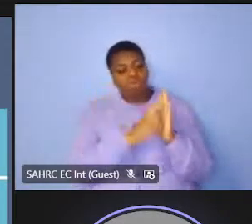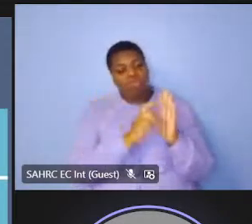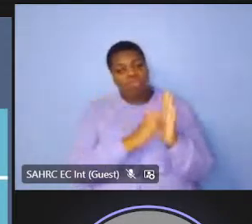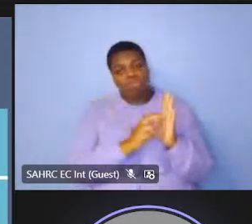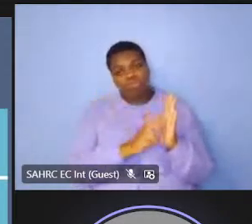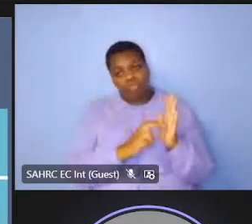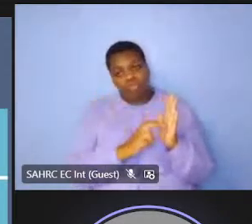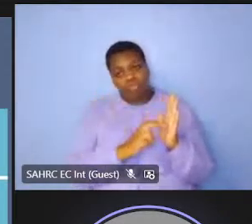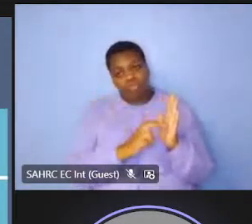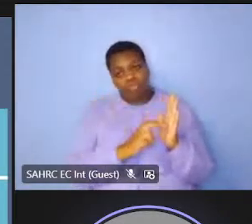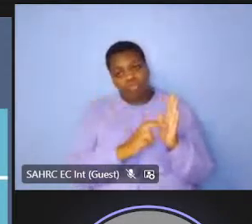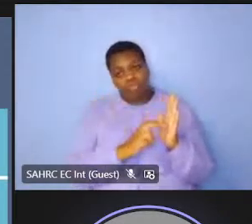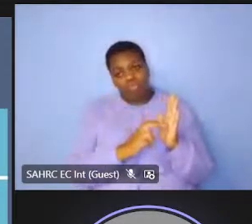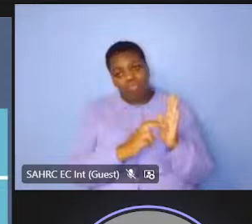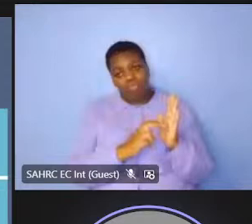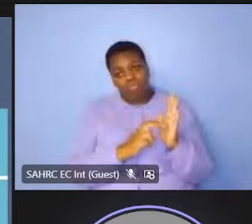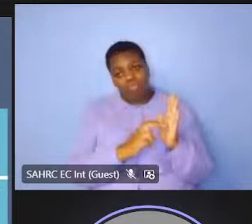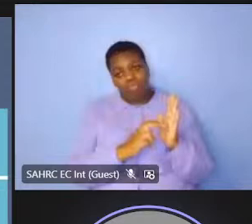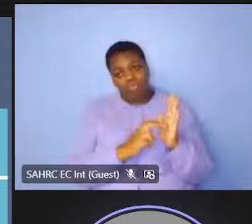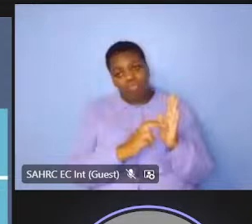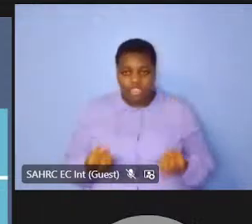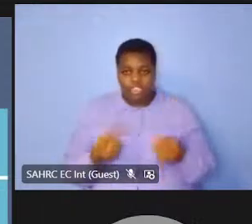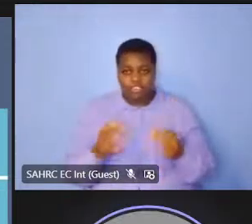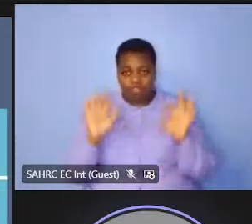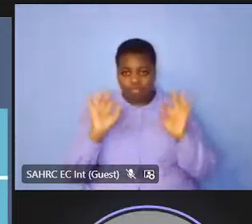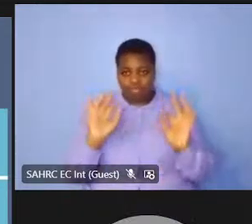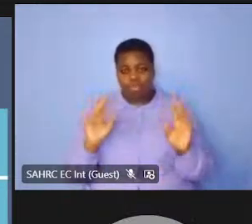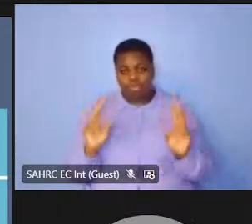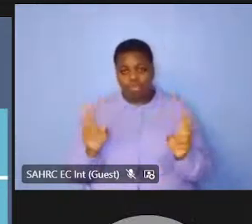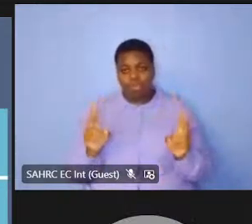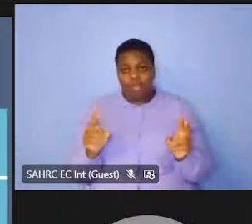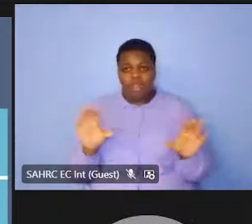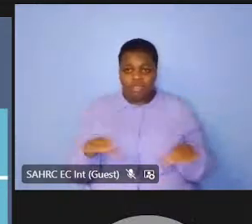and reinforce heterosis normativity.